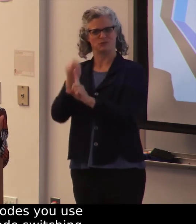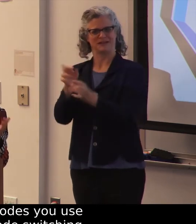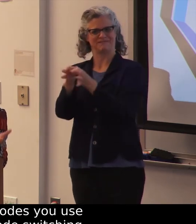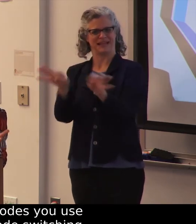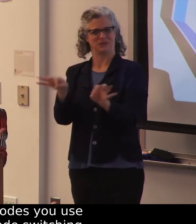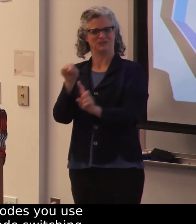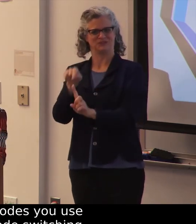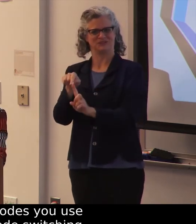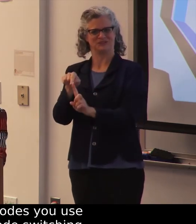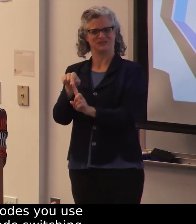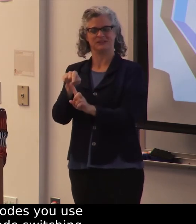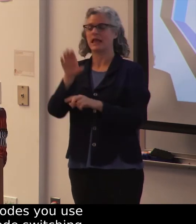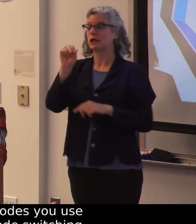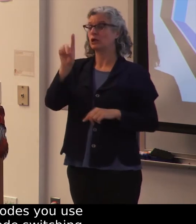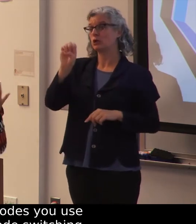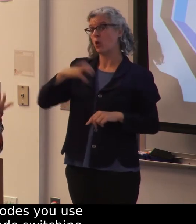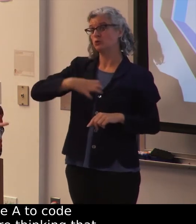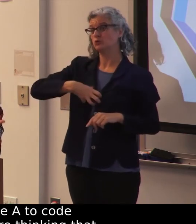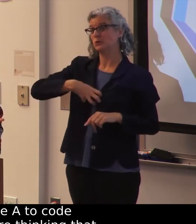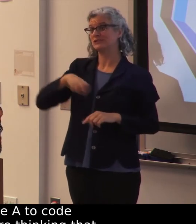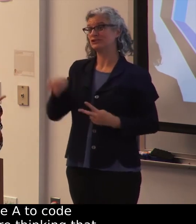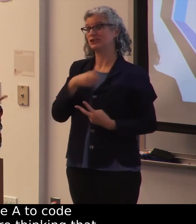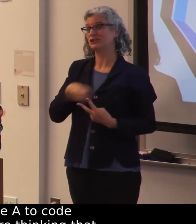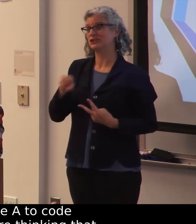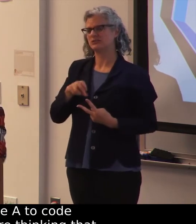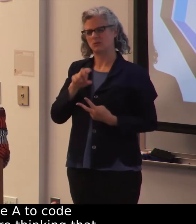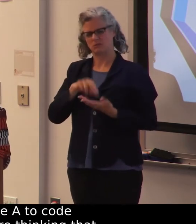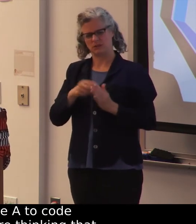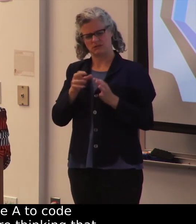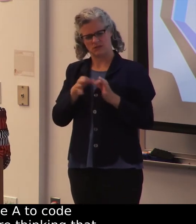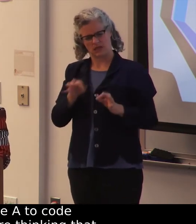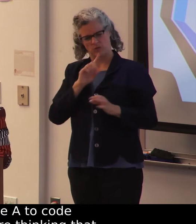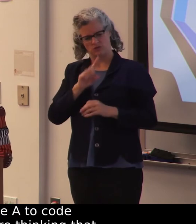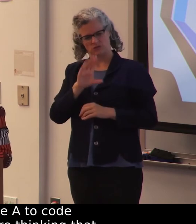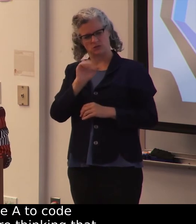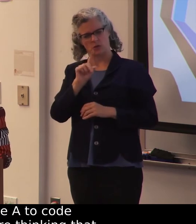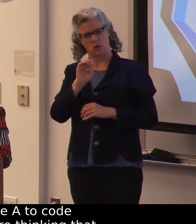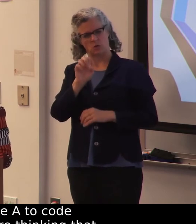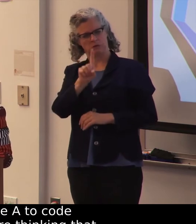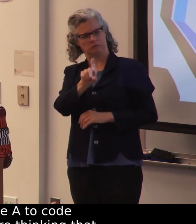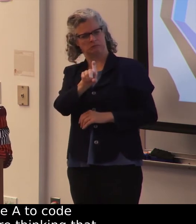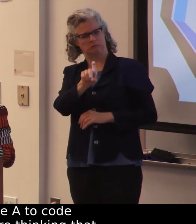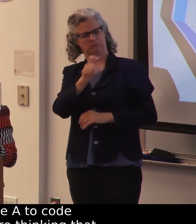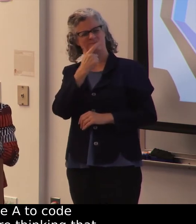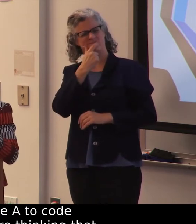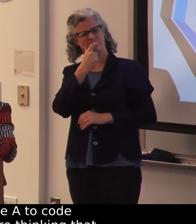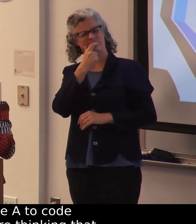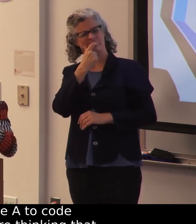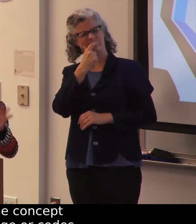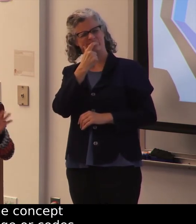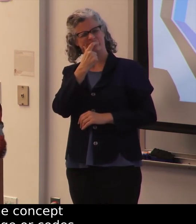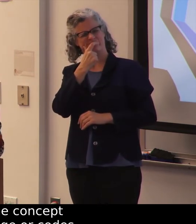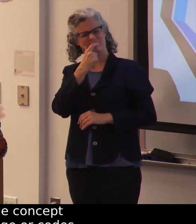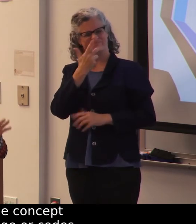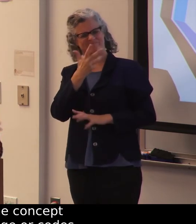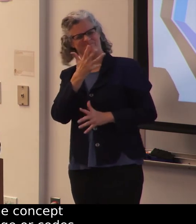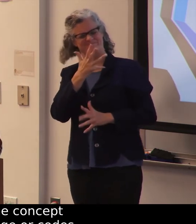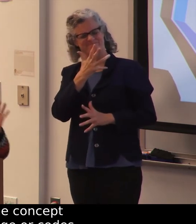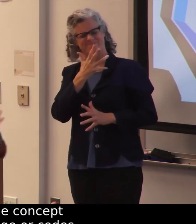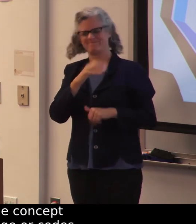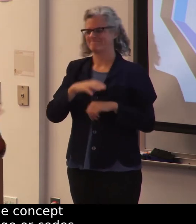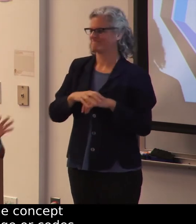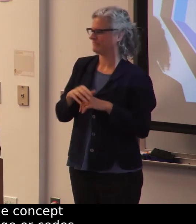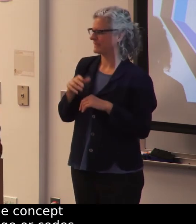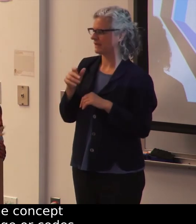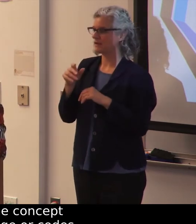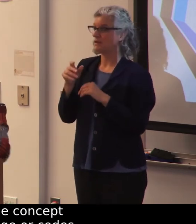use the term code switching, okay? And you use code switch from code A to code B. And if you're thinking that, in fact, we don't really need the concept of